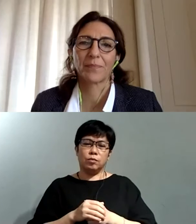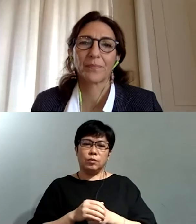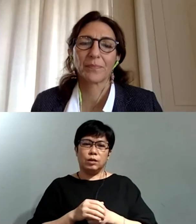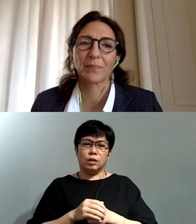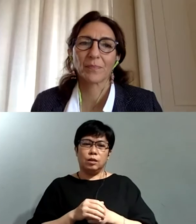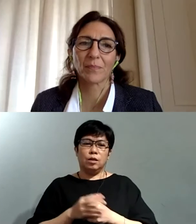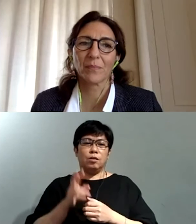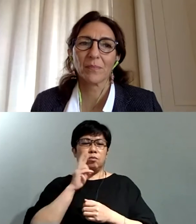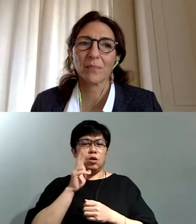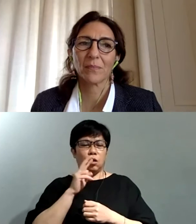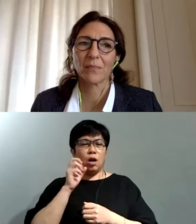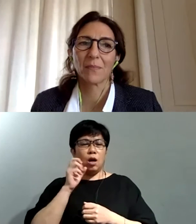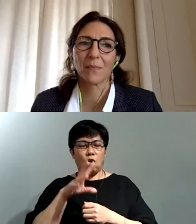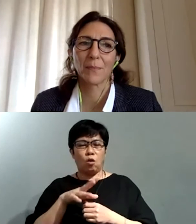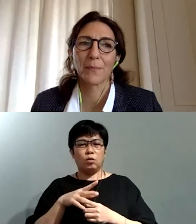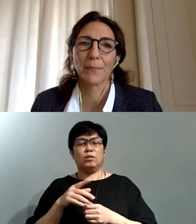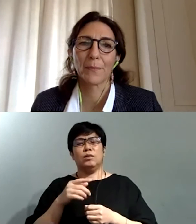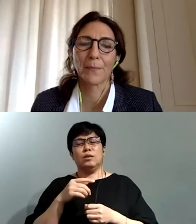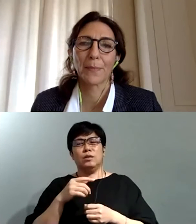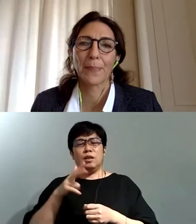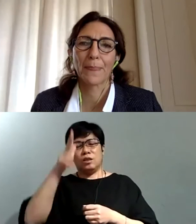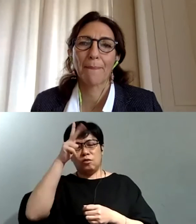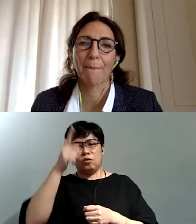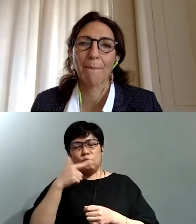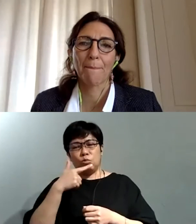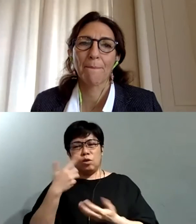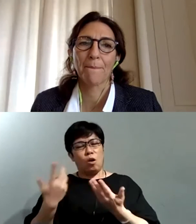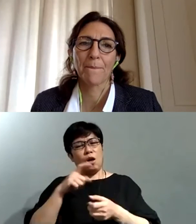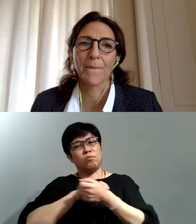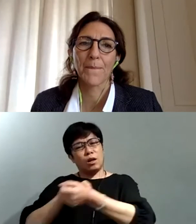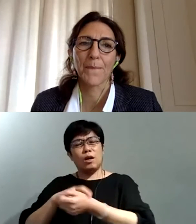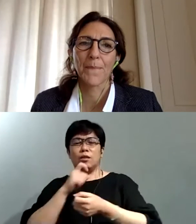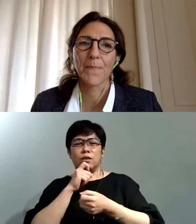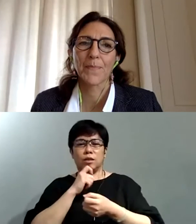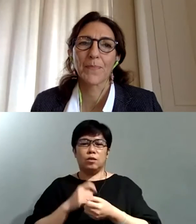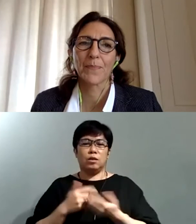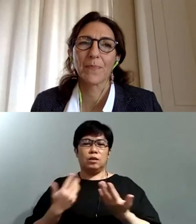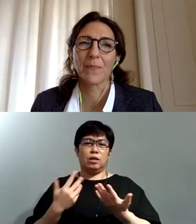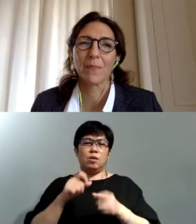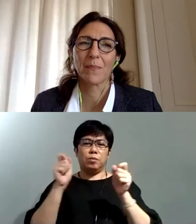the situation is really serious. And I think the point is,